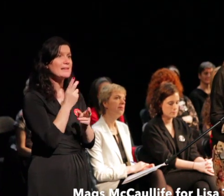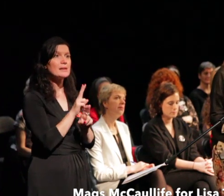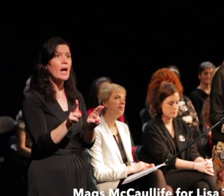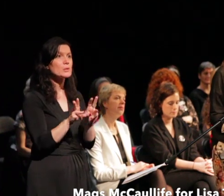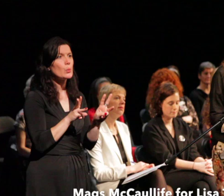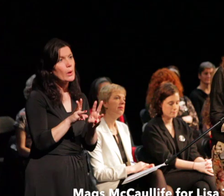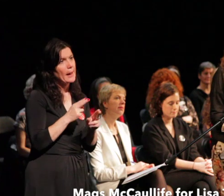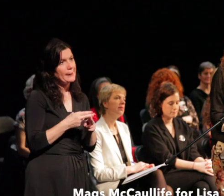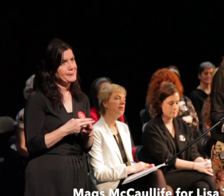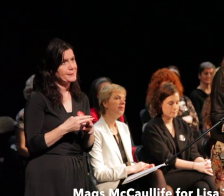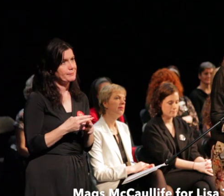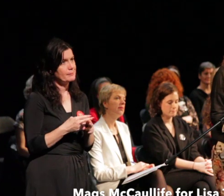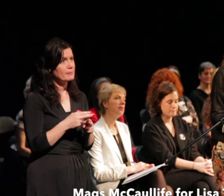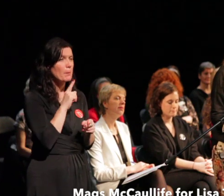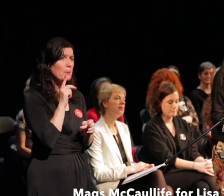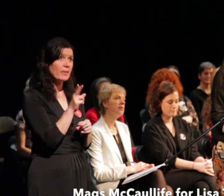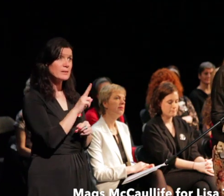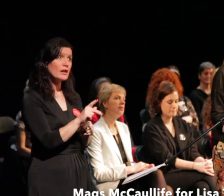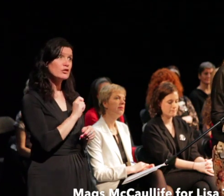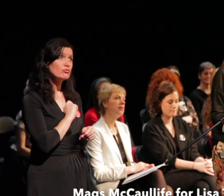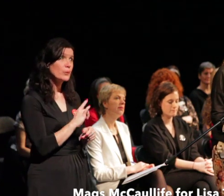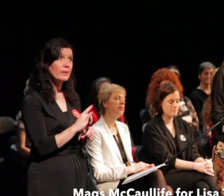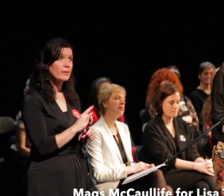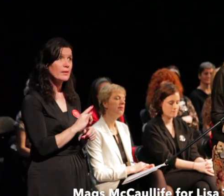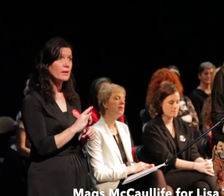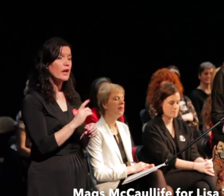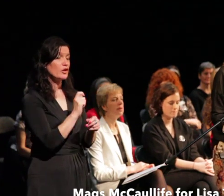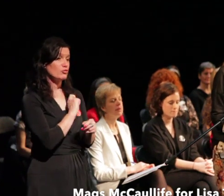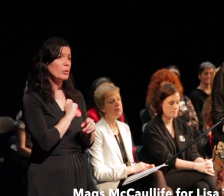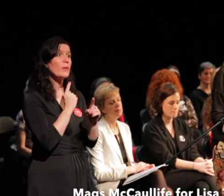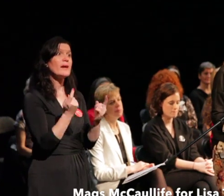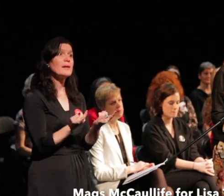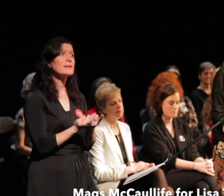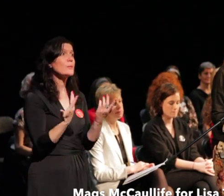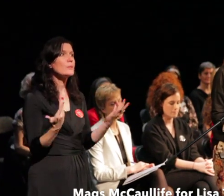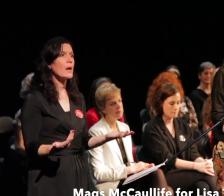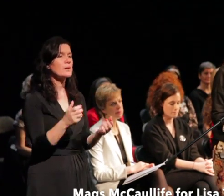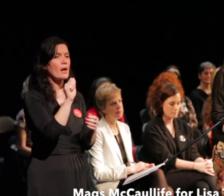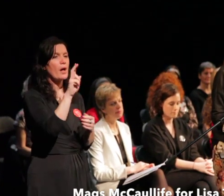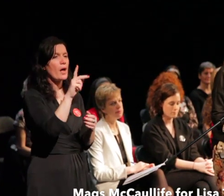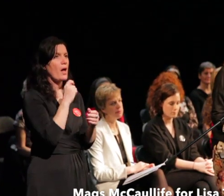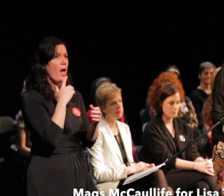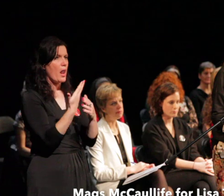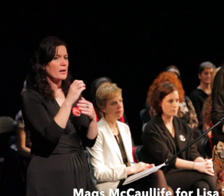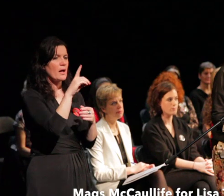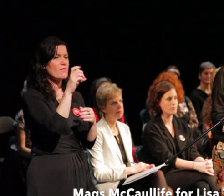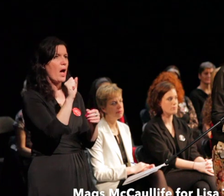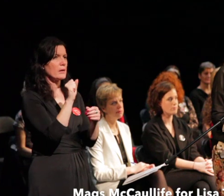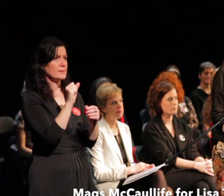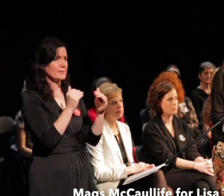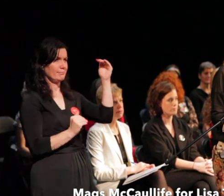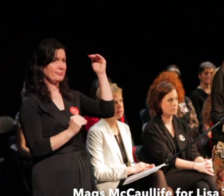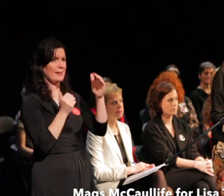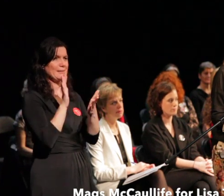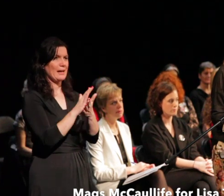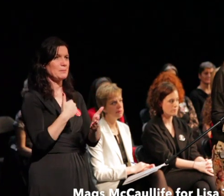work out. Except that's not the truth, is it? The truth is, the odds were stacked against me because I was born a girl.